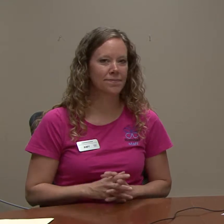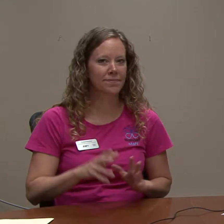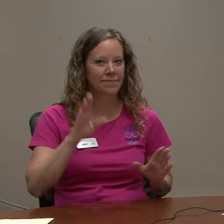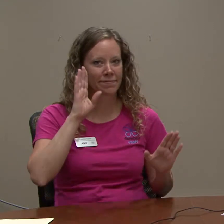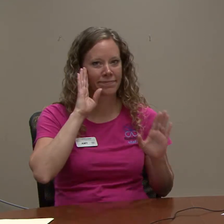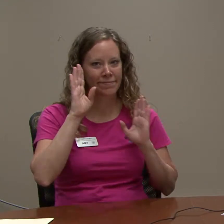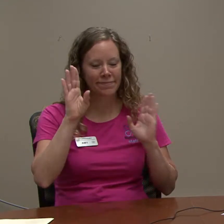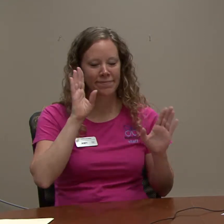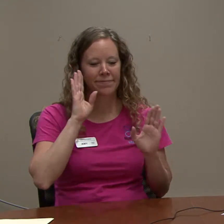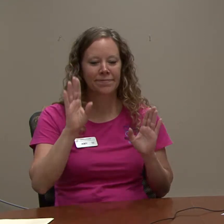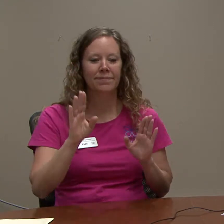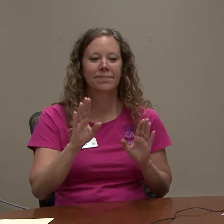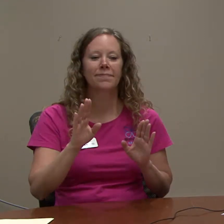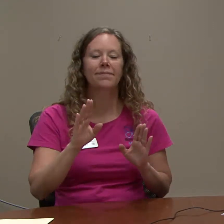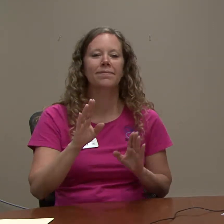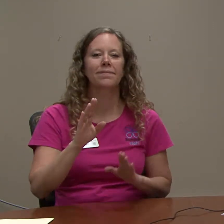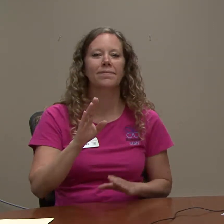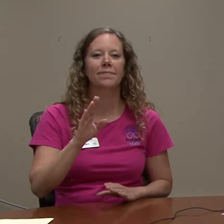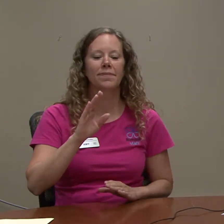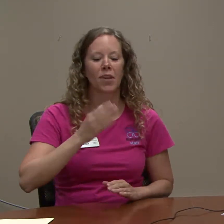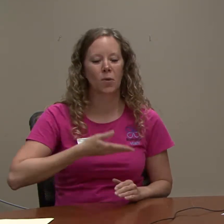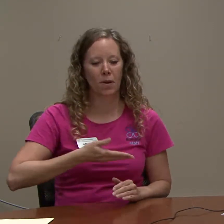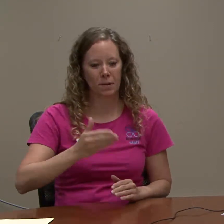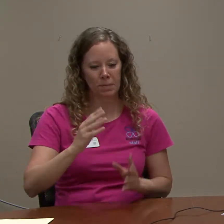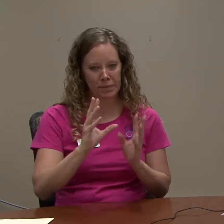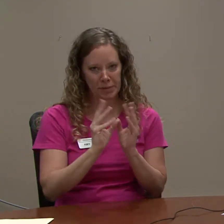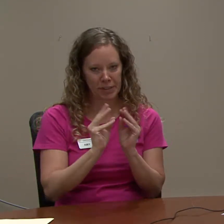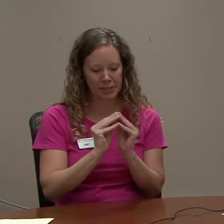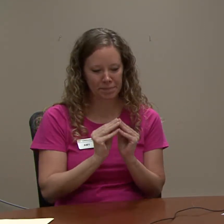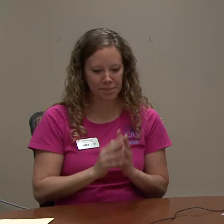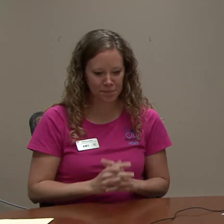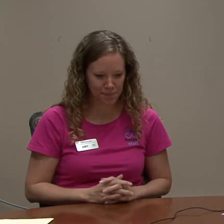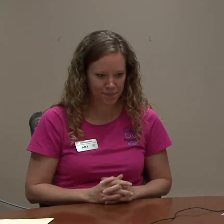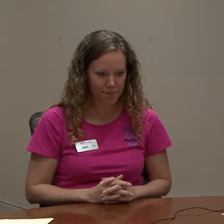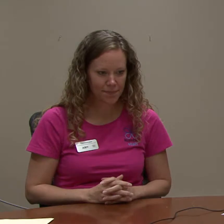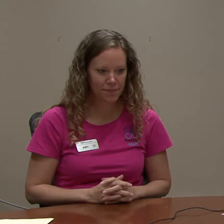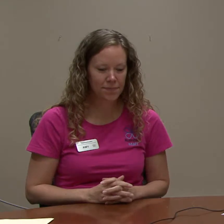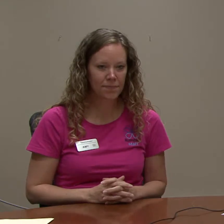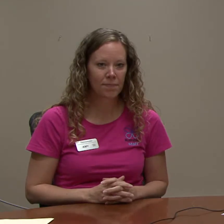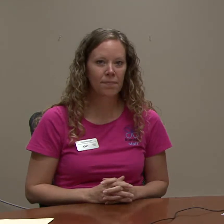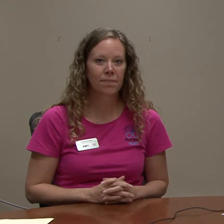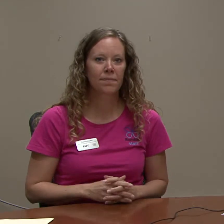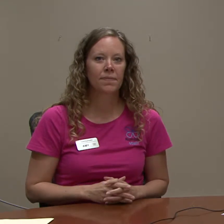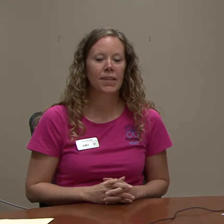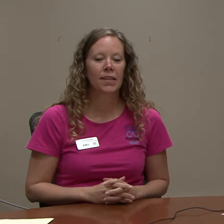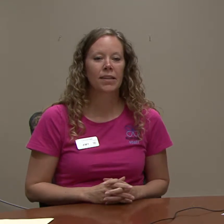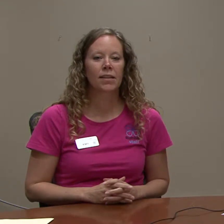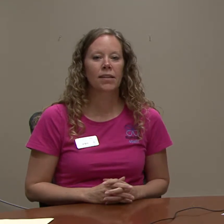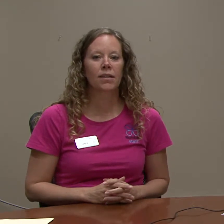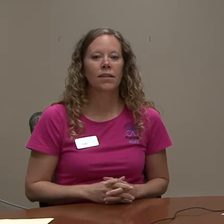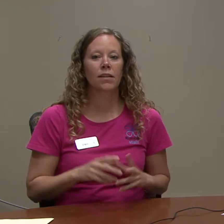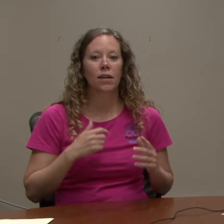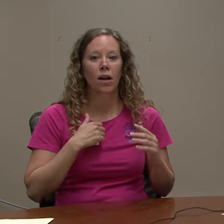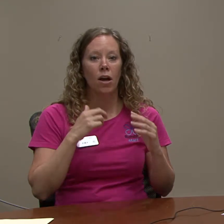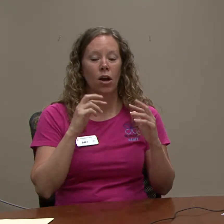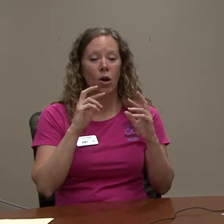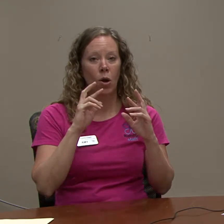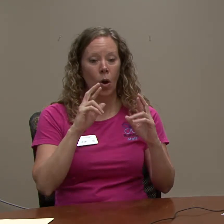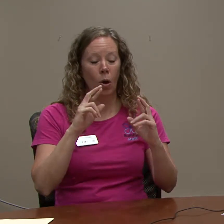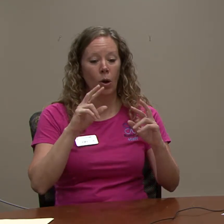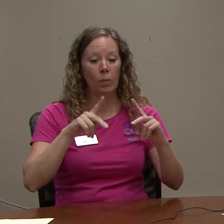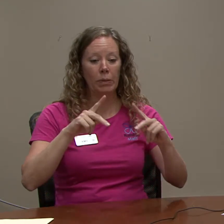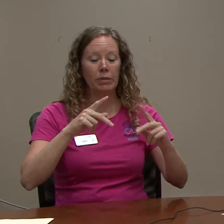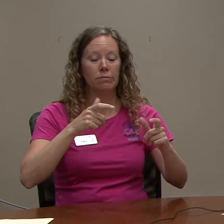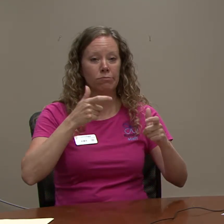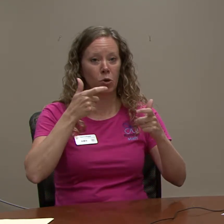Hello and welcome. So I hope that we have lots of people chimed in